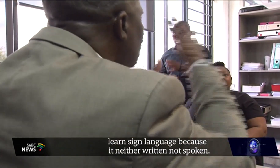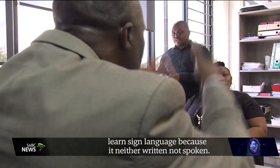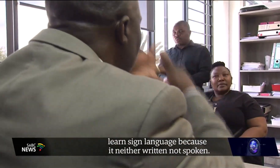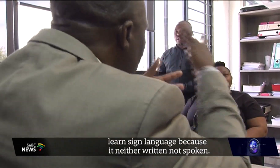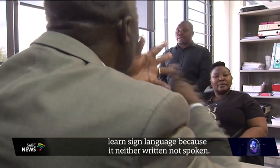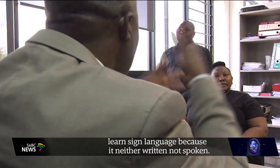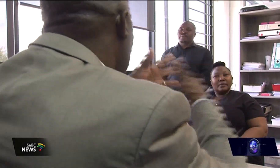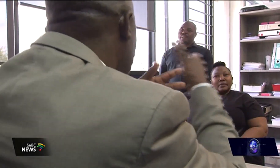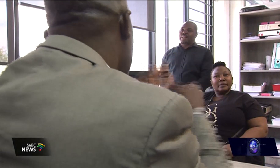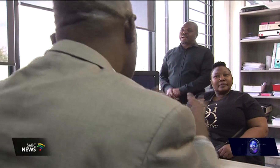molomo.